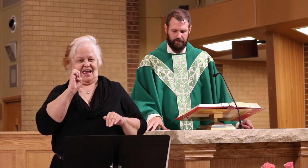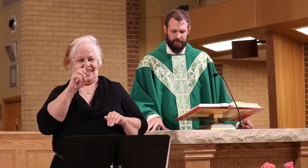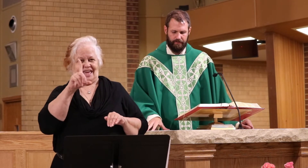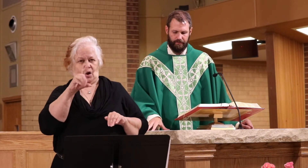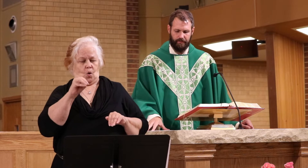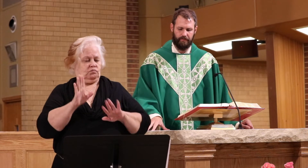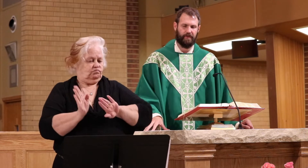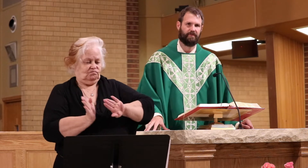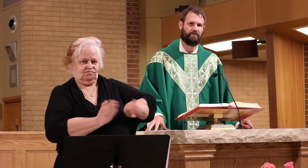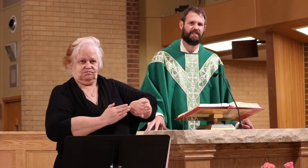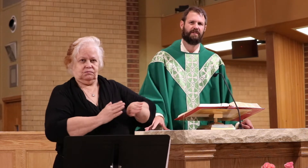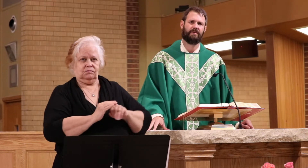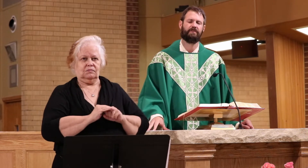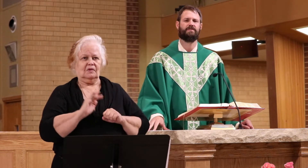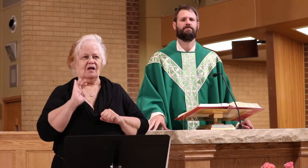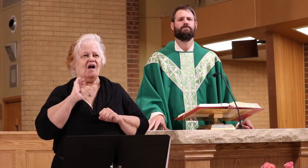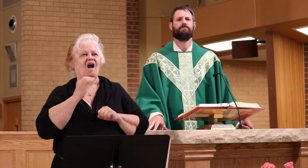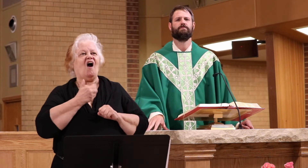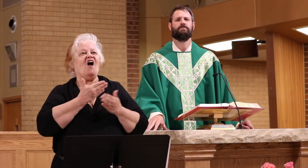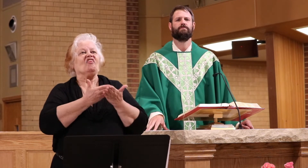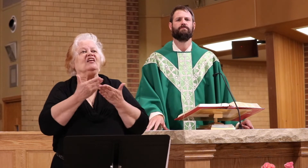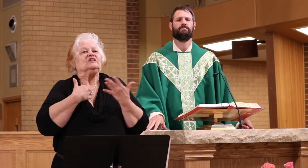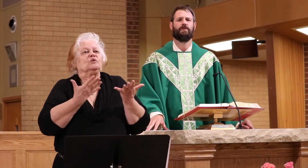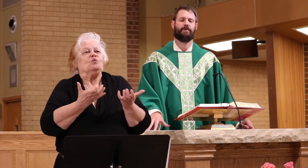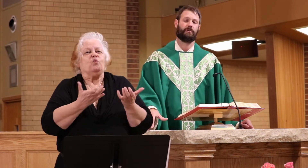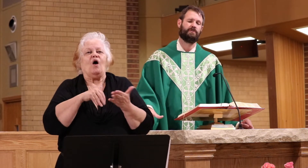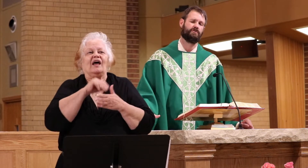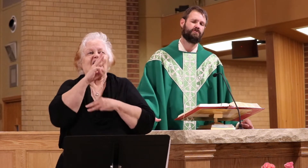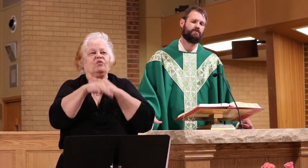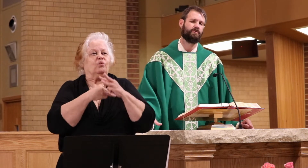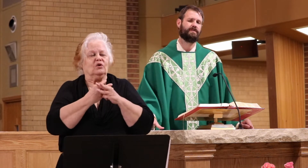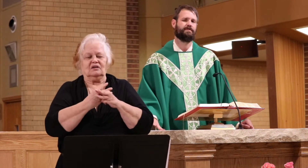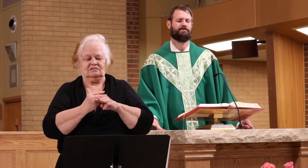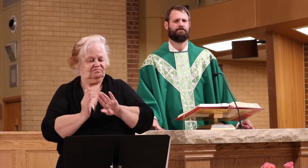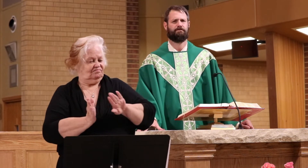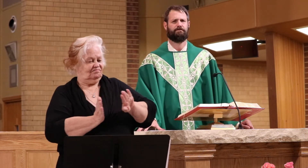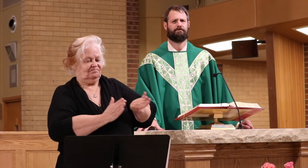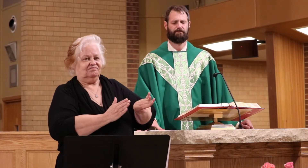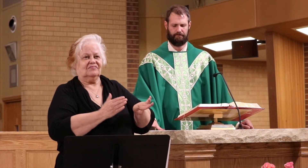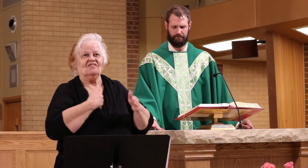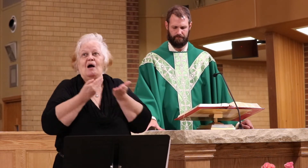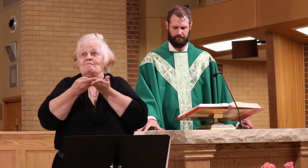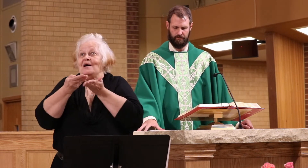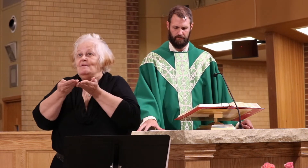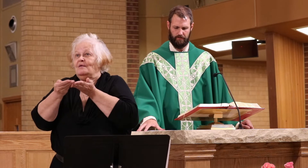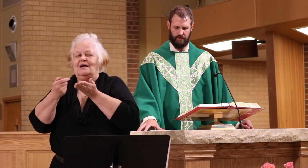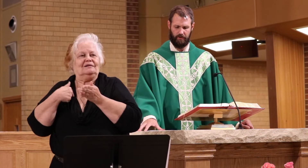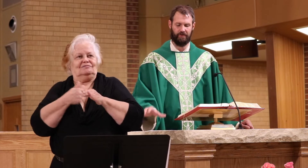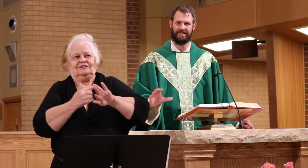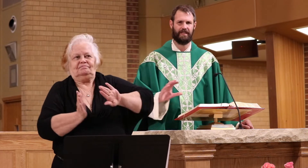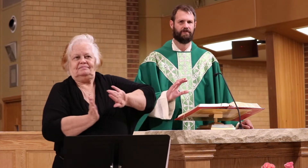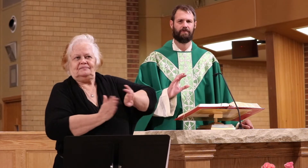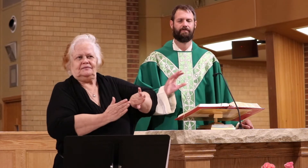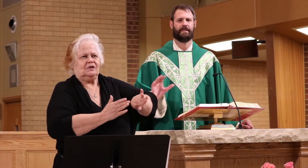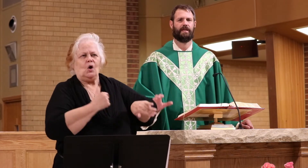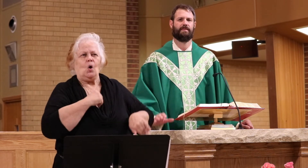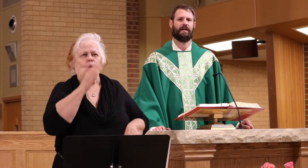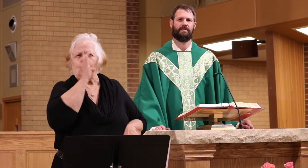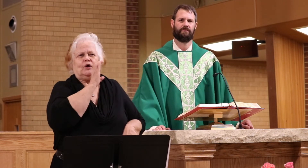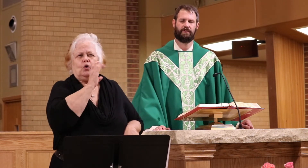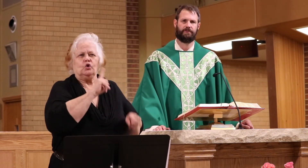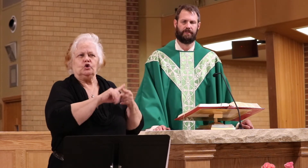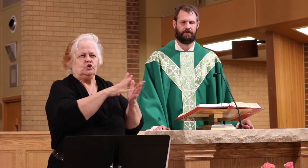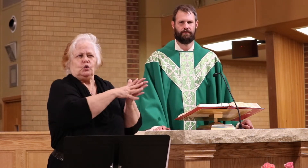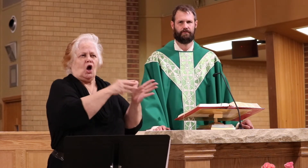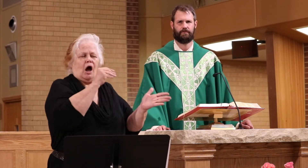egos, of our materialism, of our consumerism. We don't seek to replicate